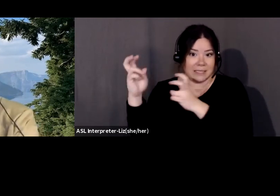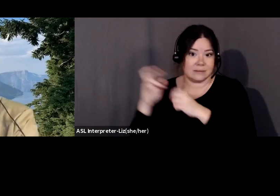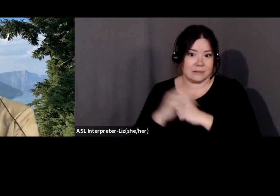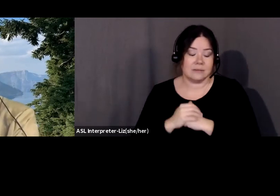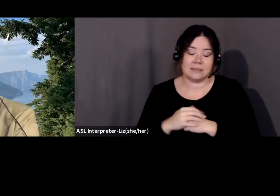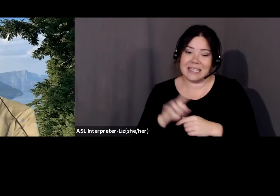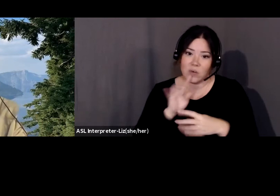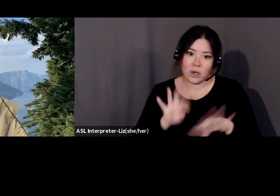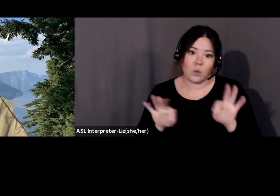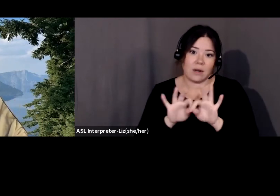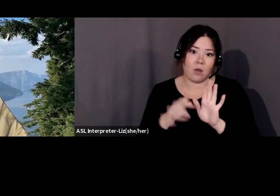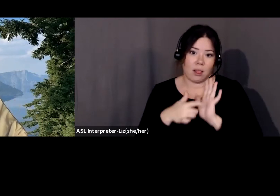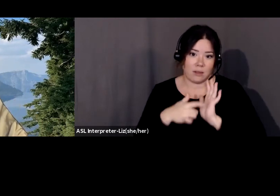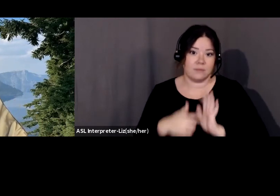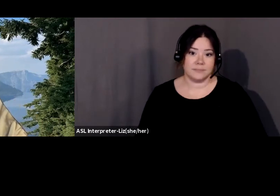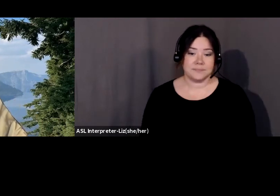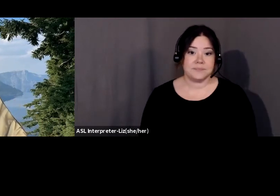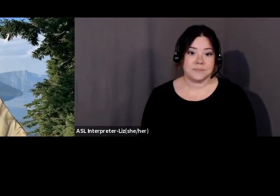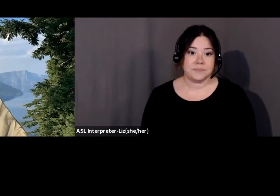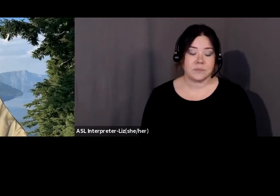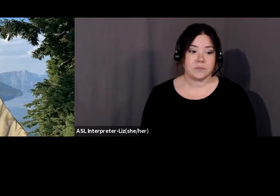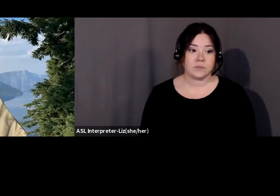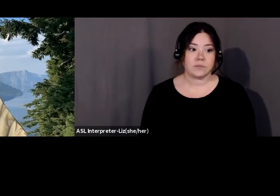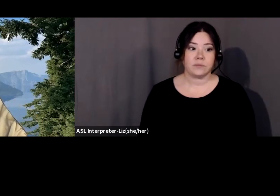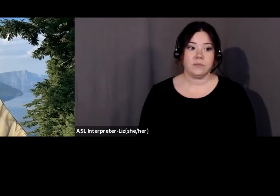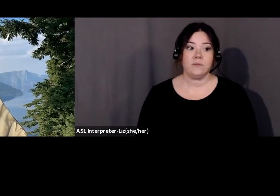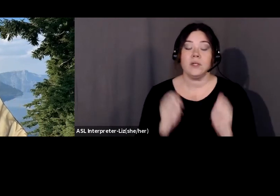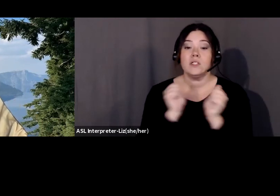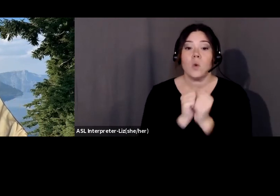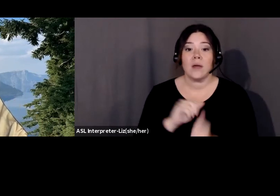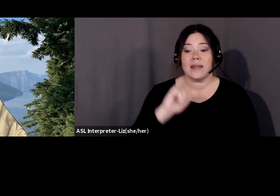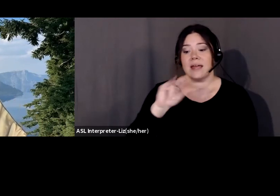critical. So on the intentional training and practice,